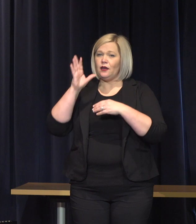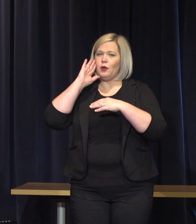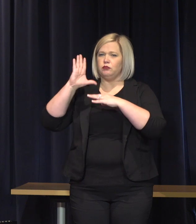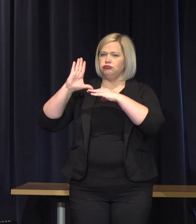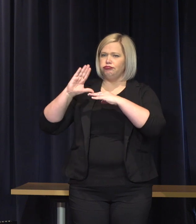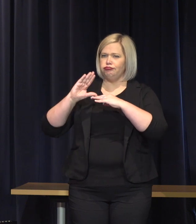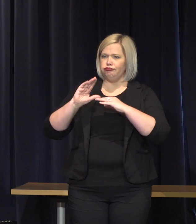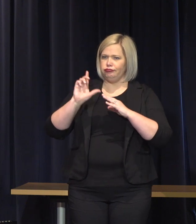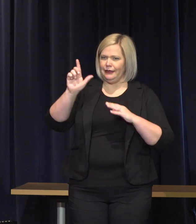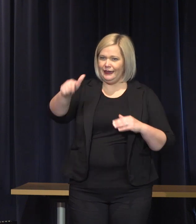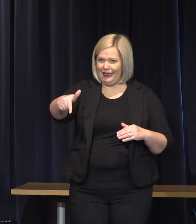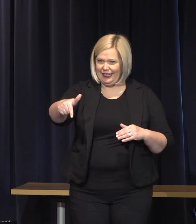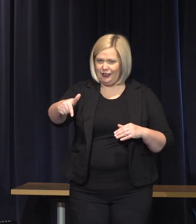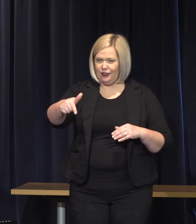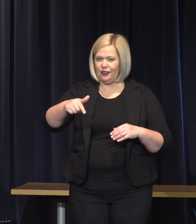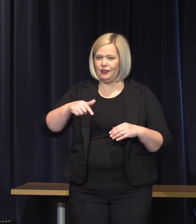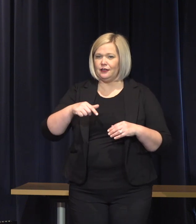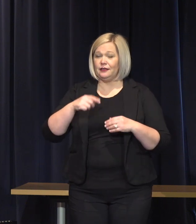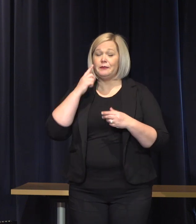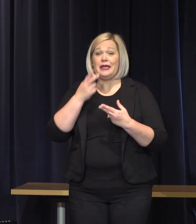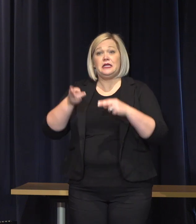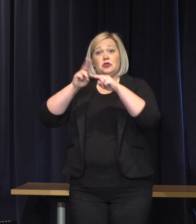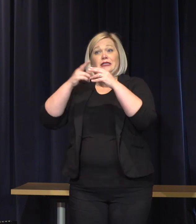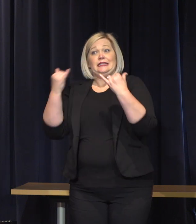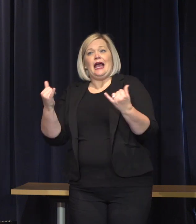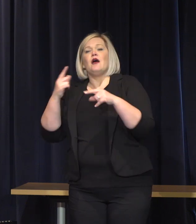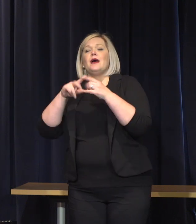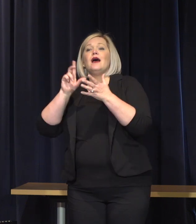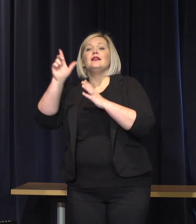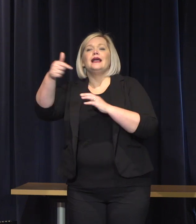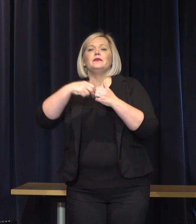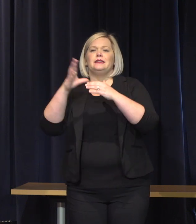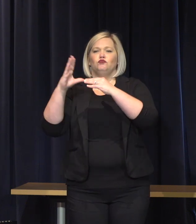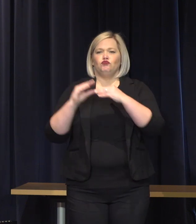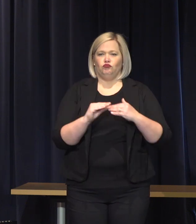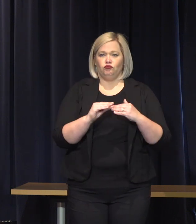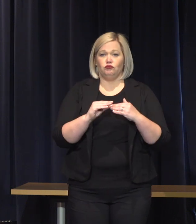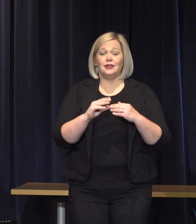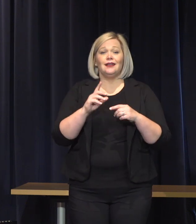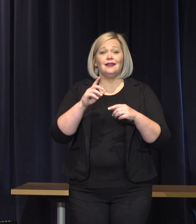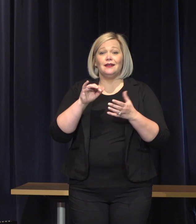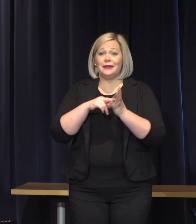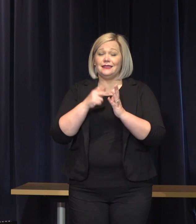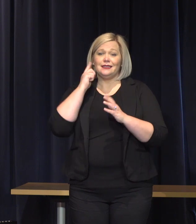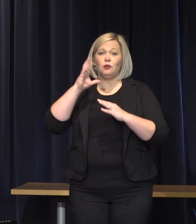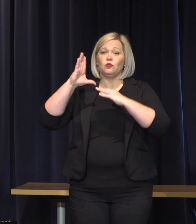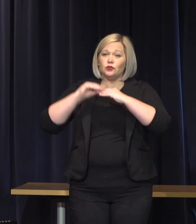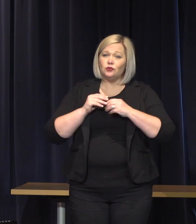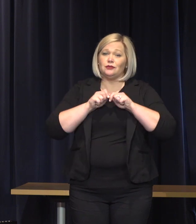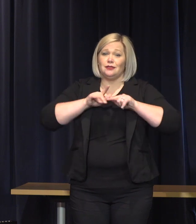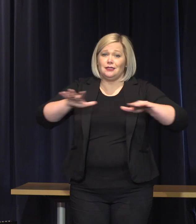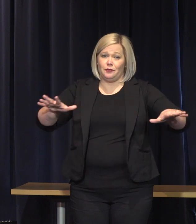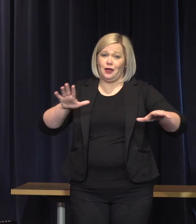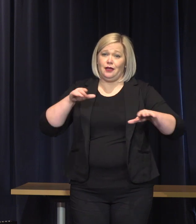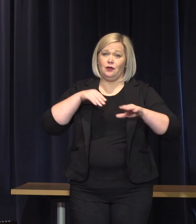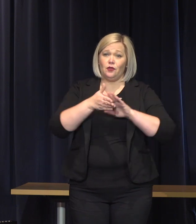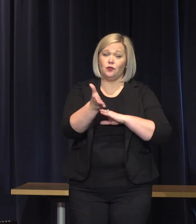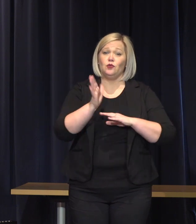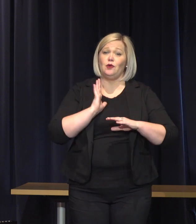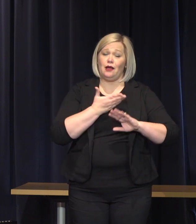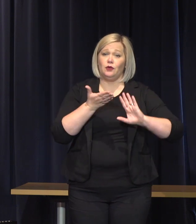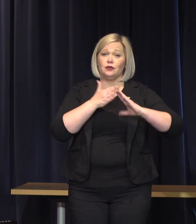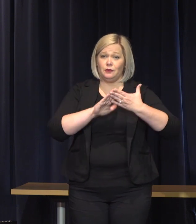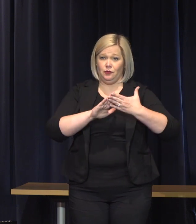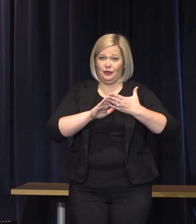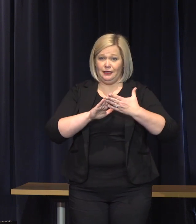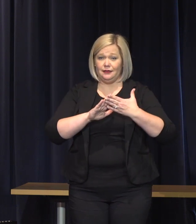is an important step towards our overall goal of slowing the spread of COVID-19 in our community. And as the city